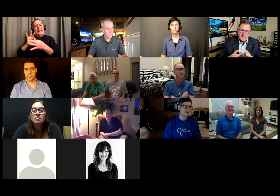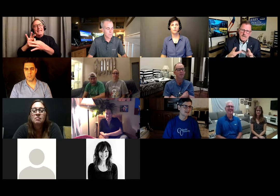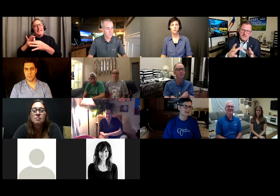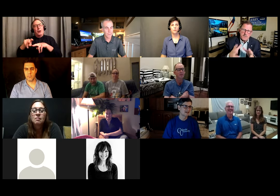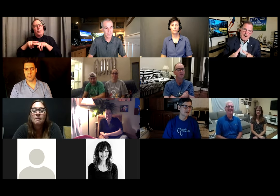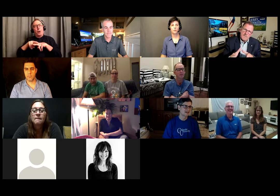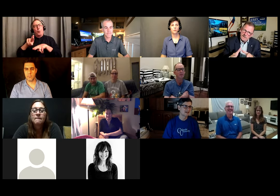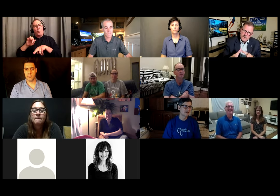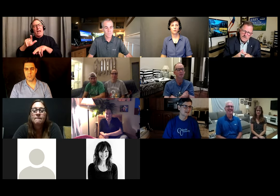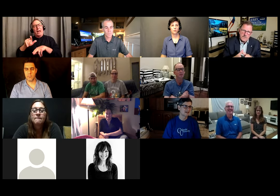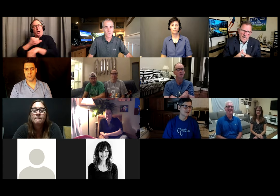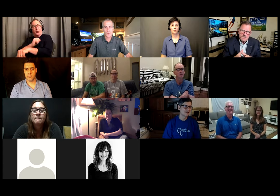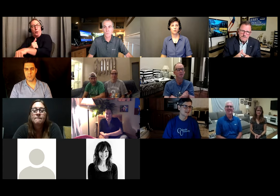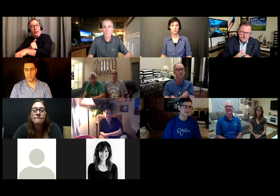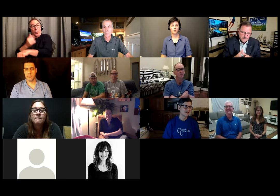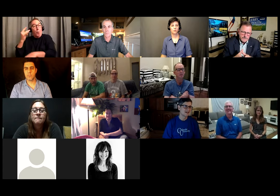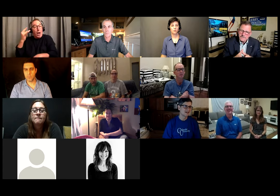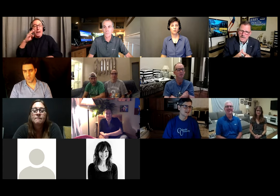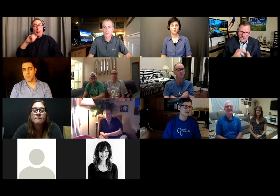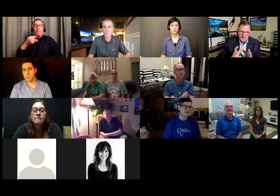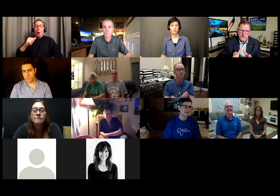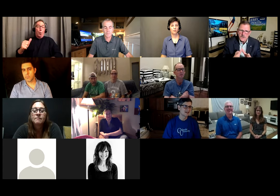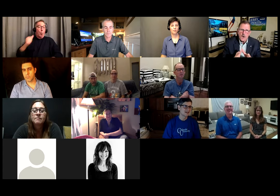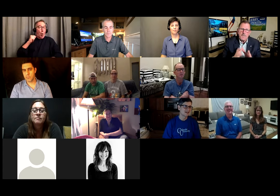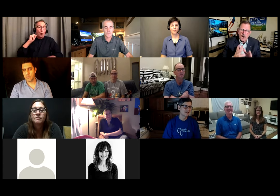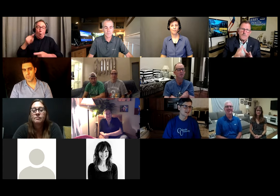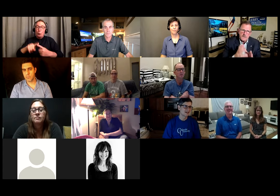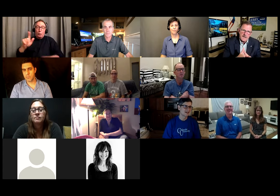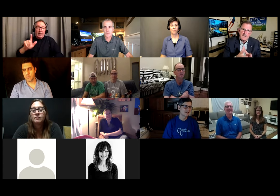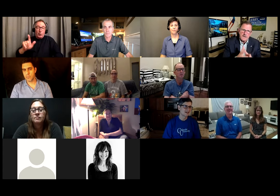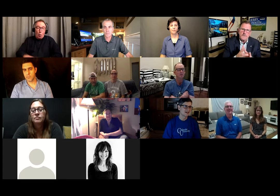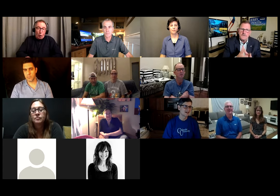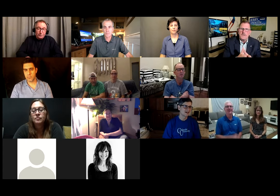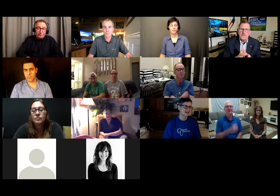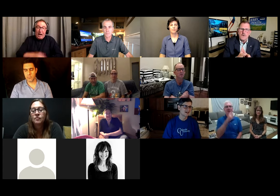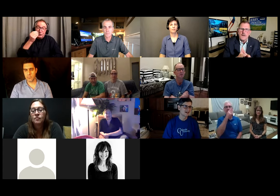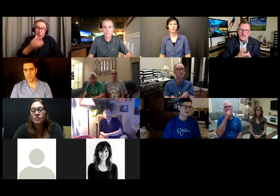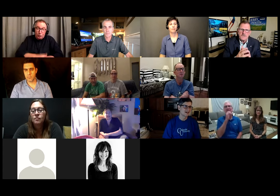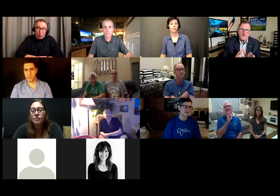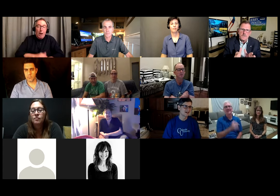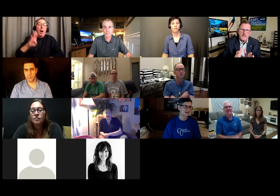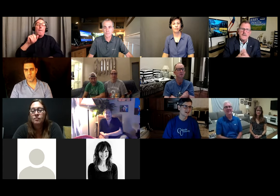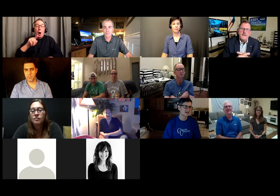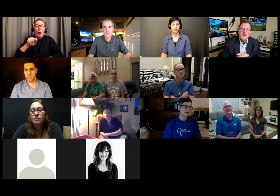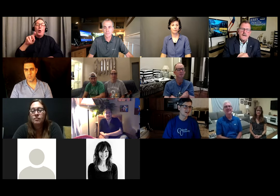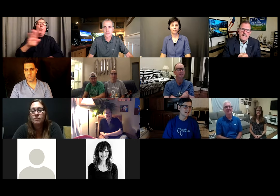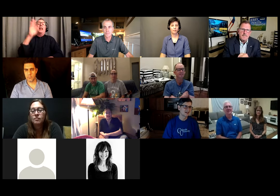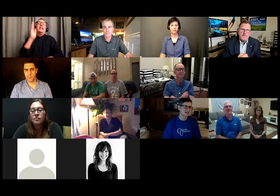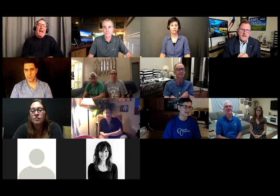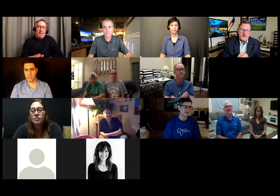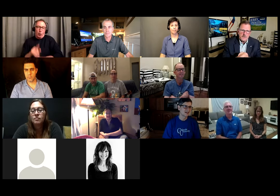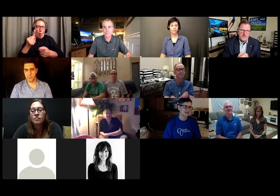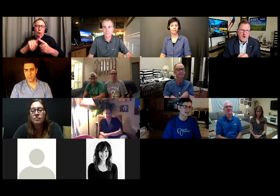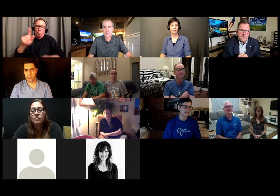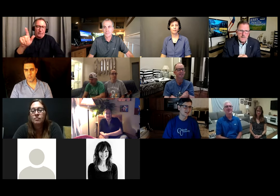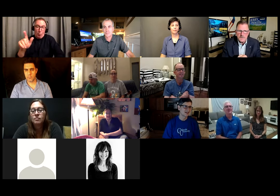that's because BART won't go to Livermore. And just so you know, BART will never go to Livermore. That is over with.